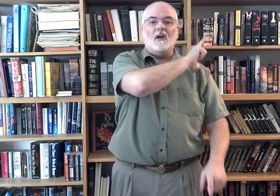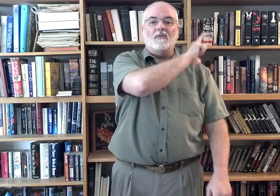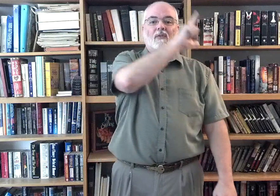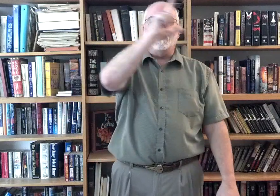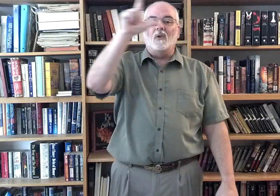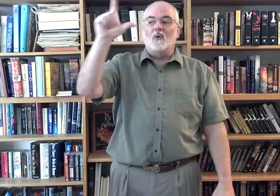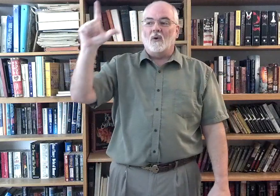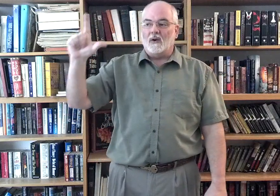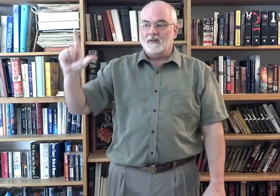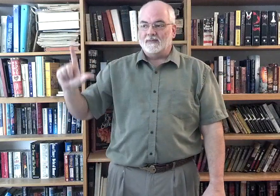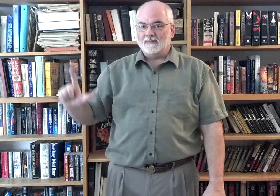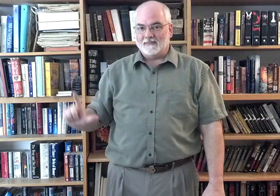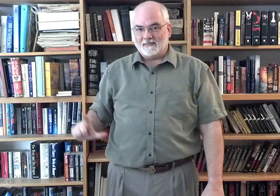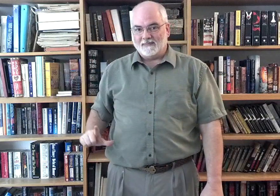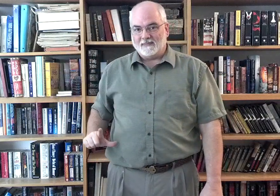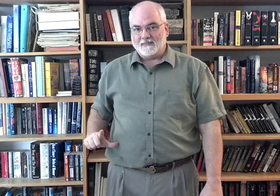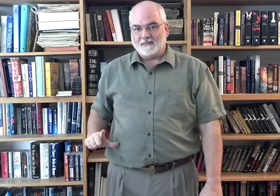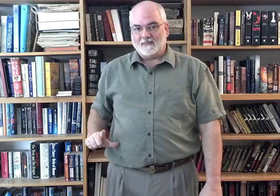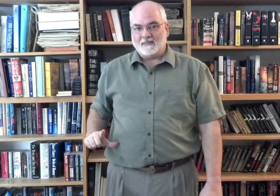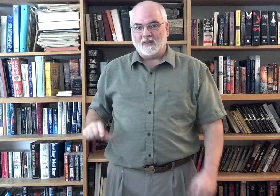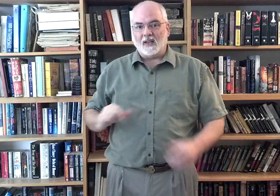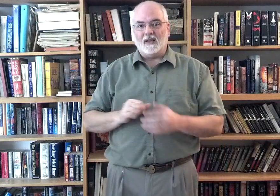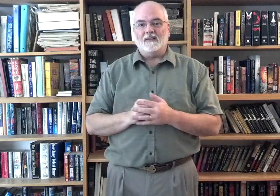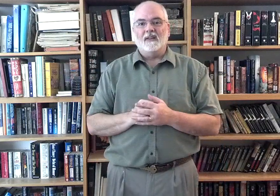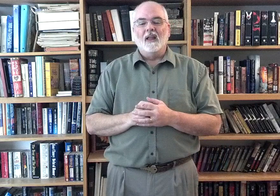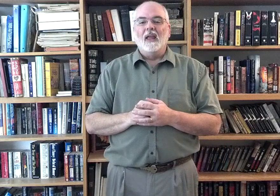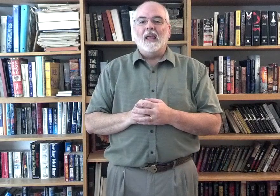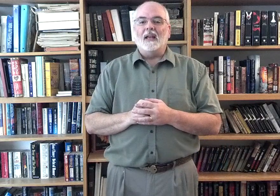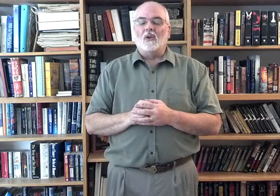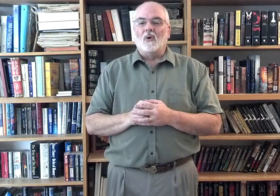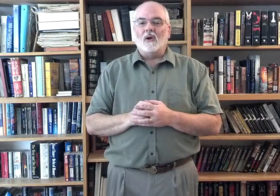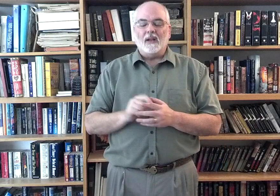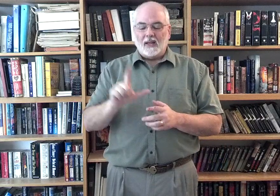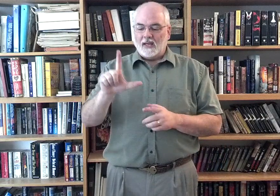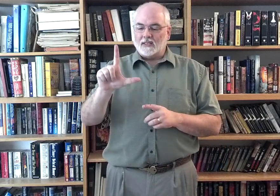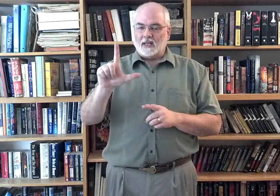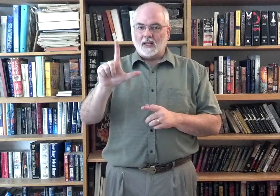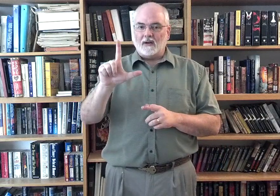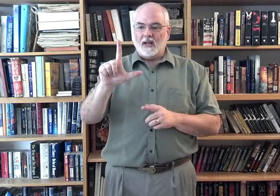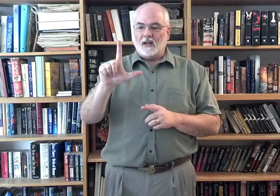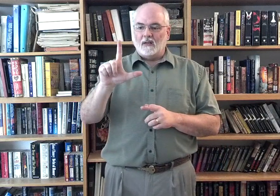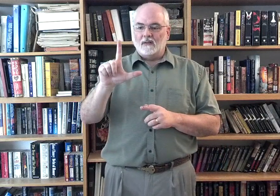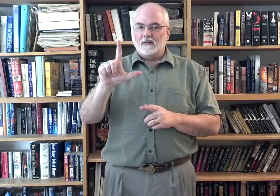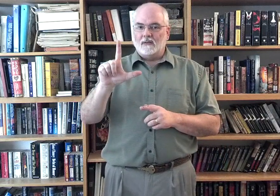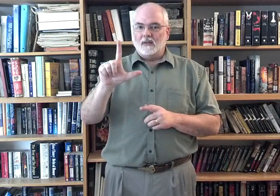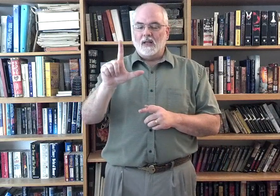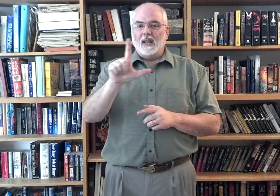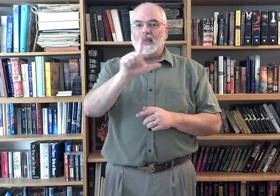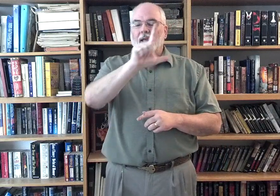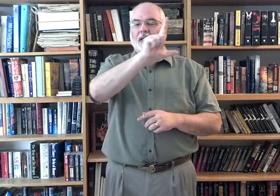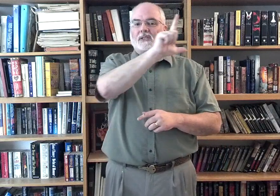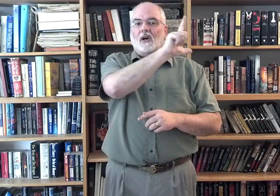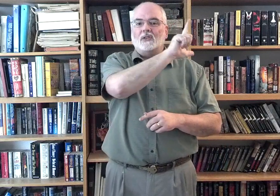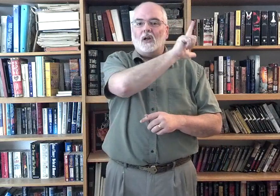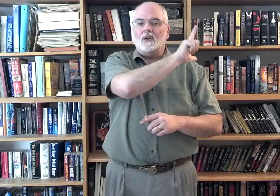the Lord. Okay? And Lord is a letter L, and it starts on the